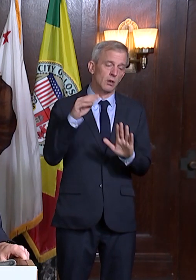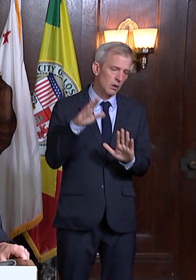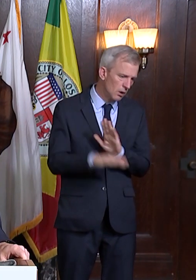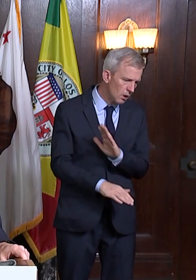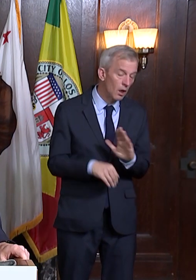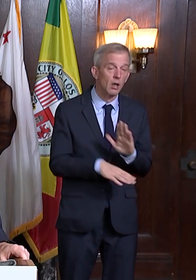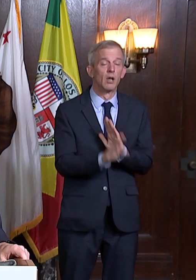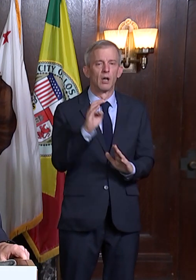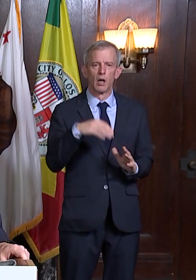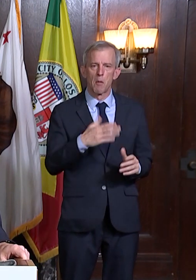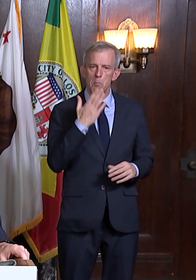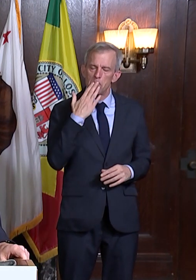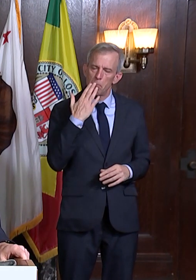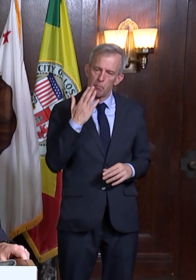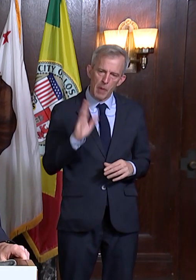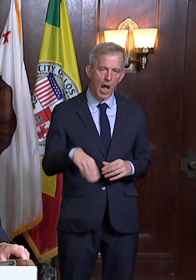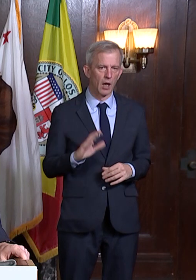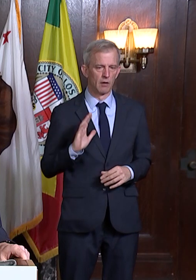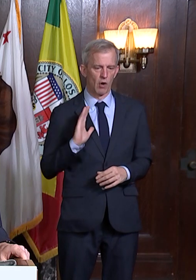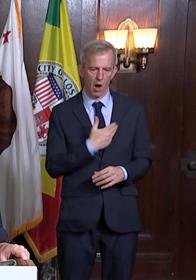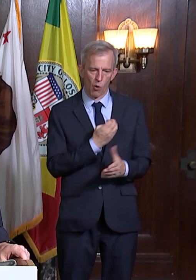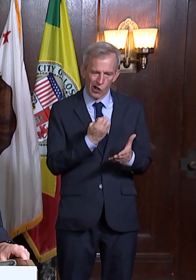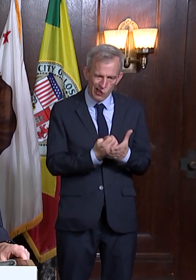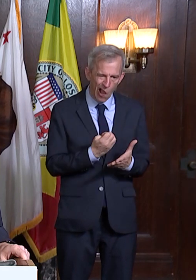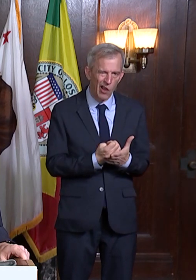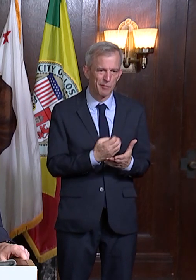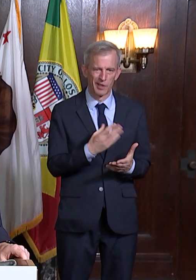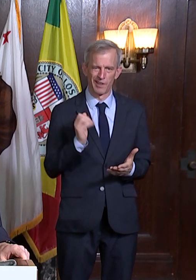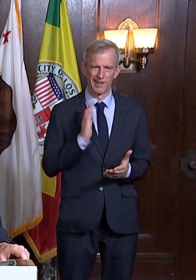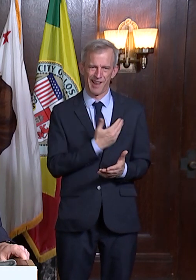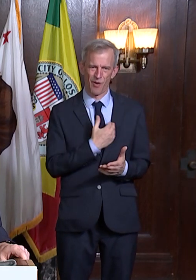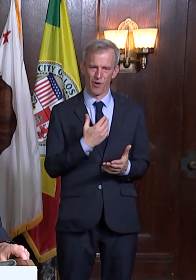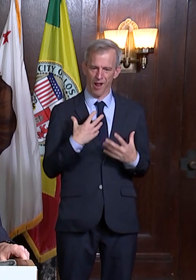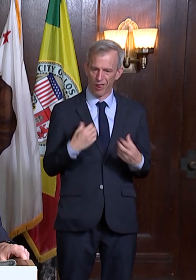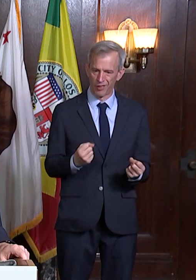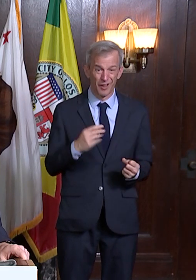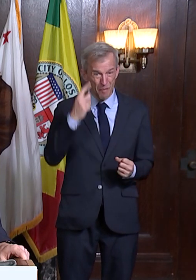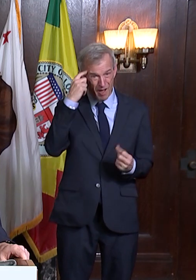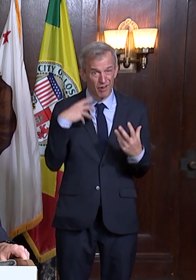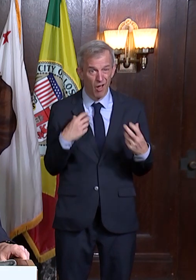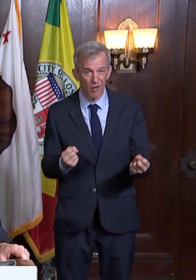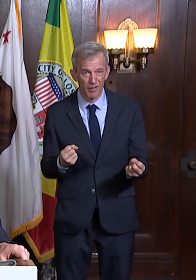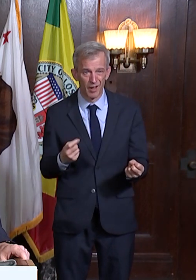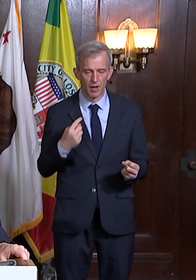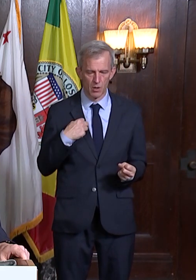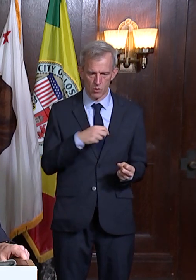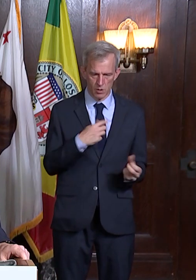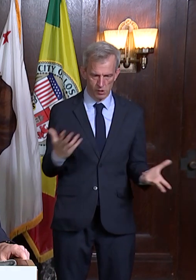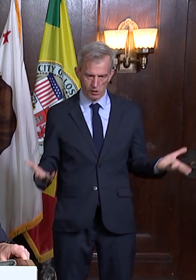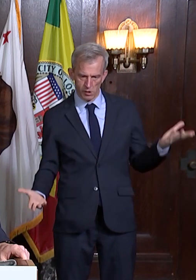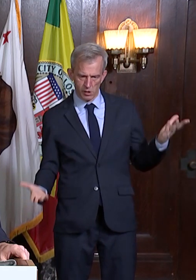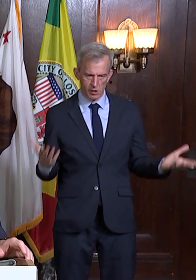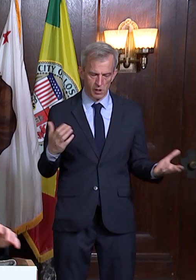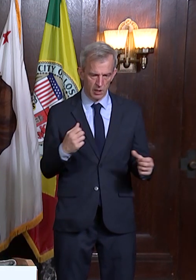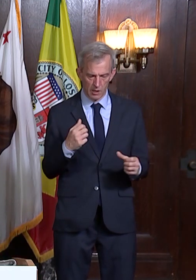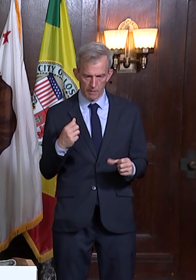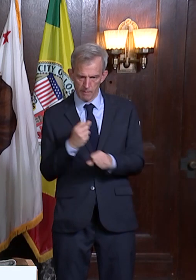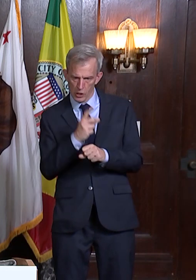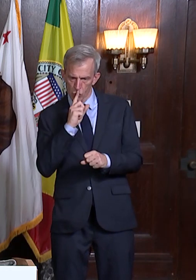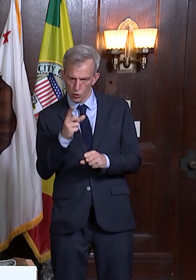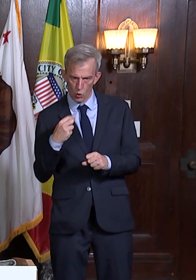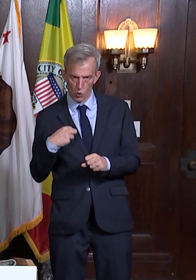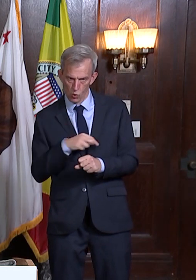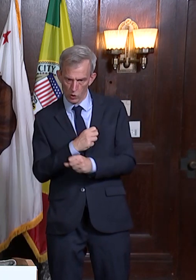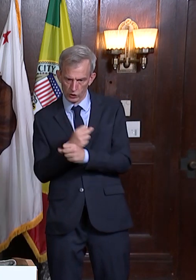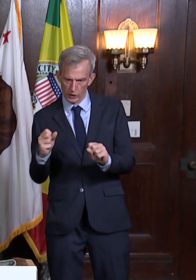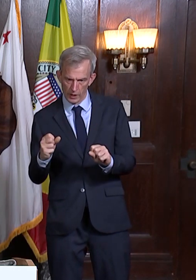psyche, it's bad for our health. We have to manage a balancing act, keeping each other safe while getting our economy back on track. And I